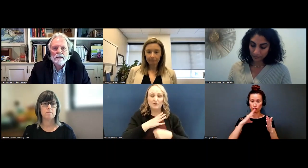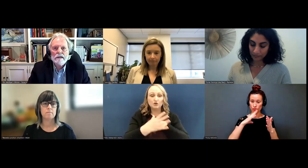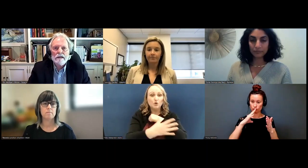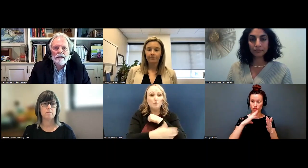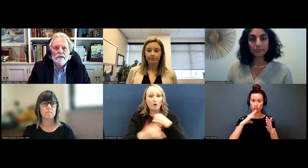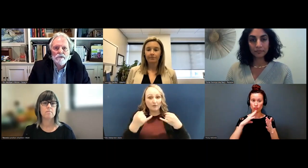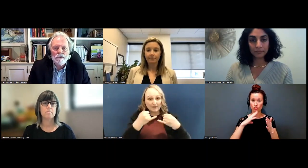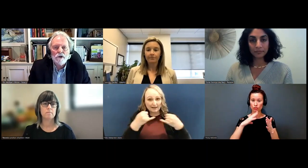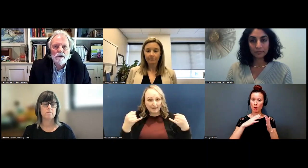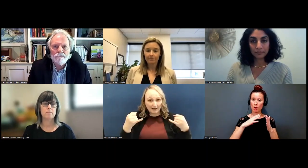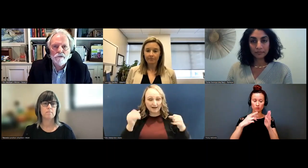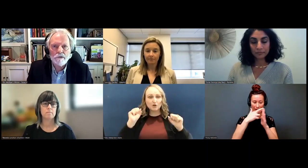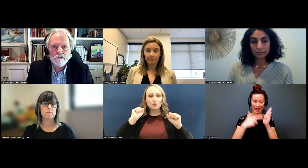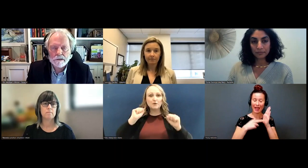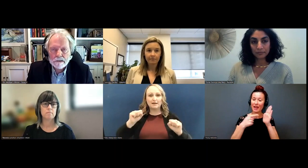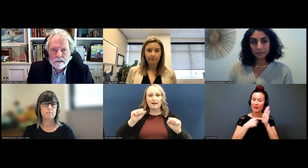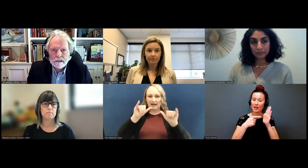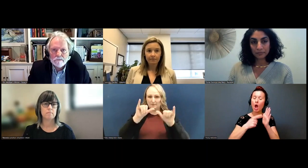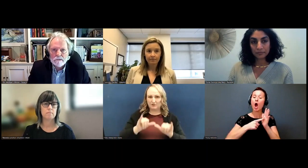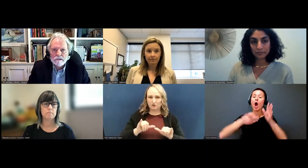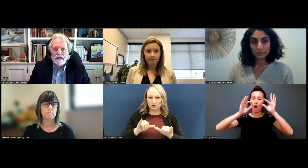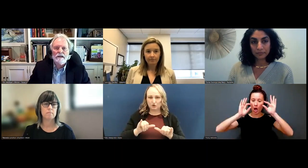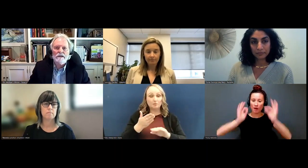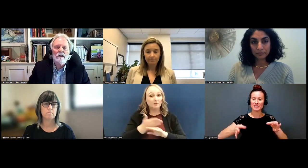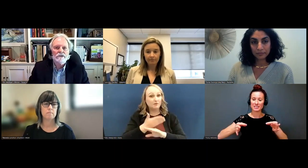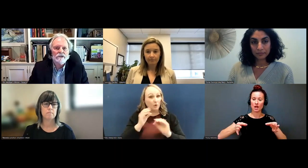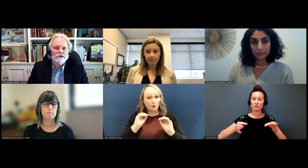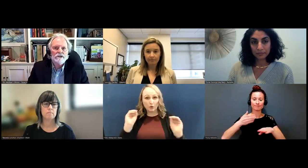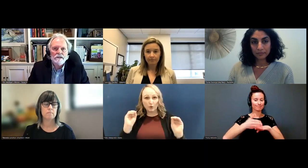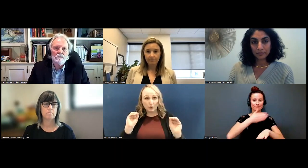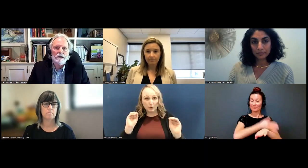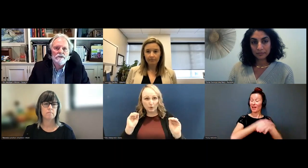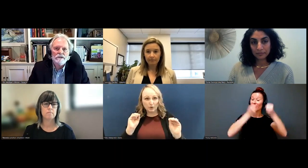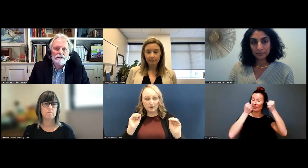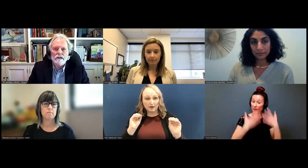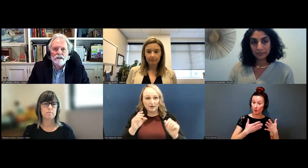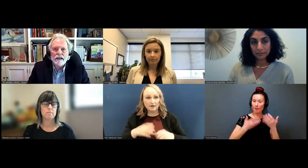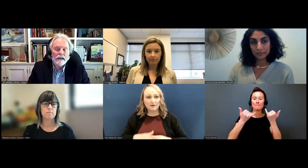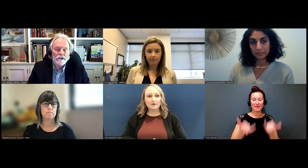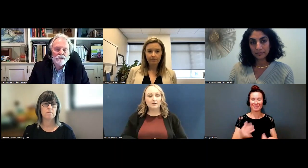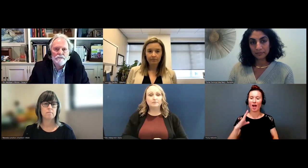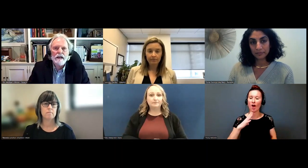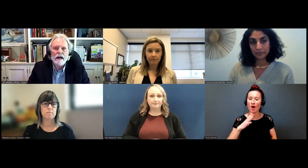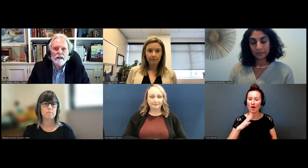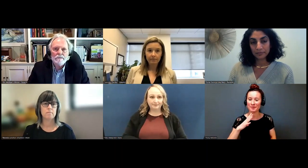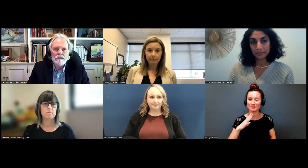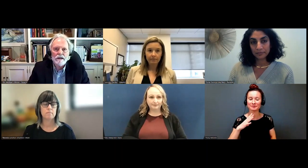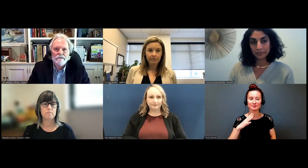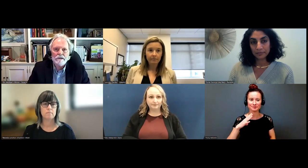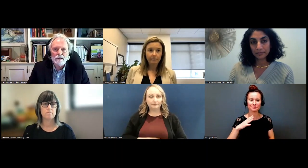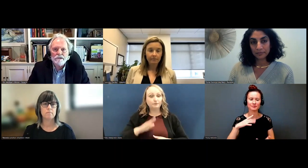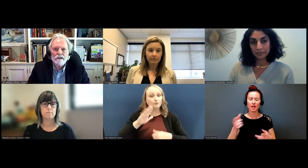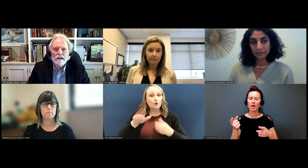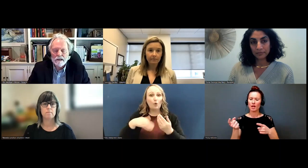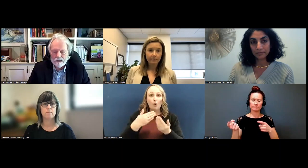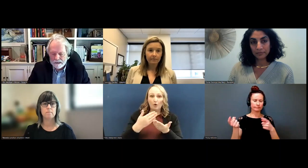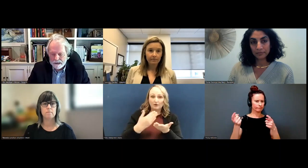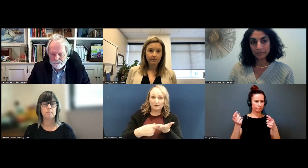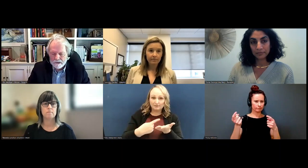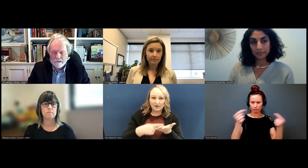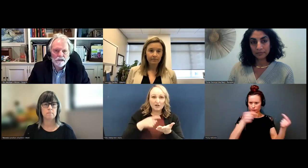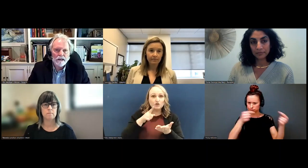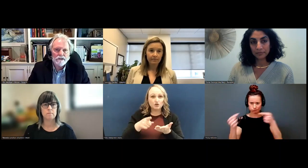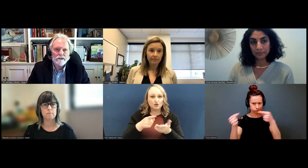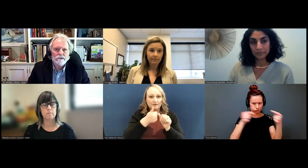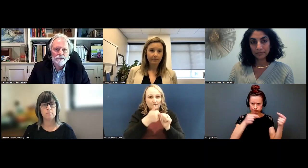that. So going forward, conversations and debates can and should be guided by that very much, and